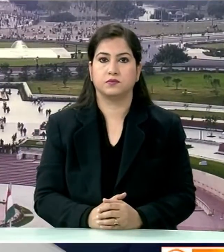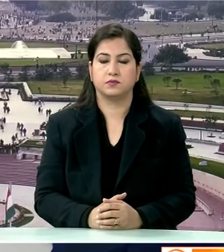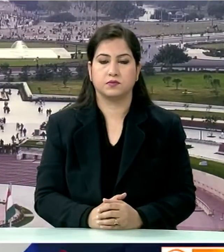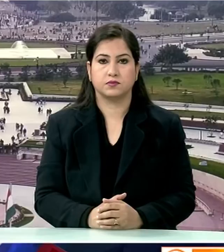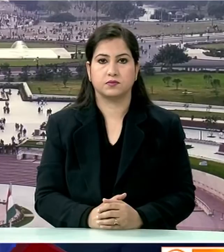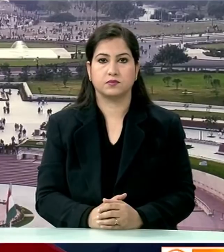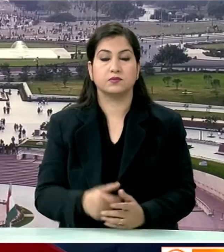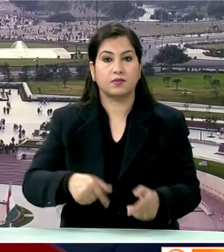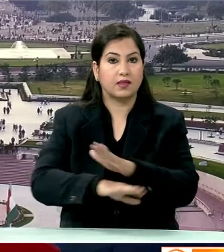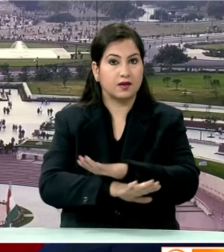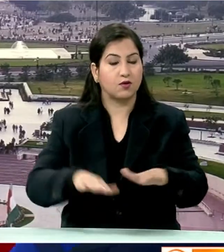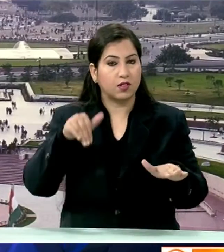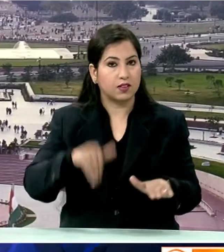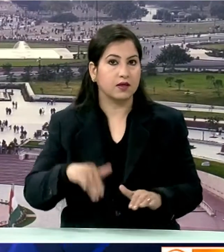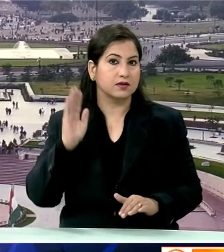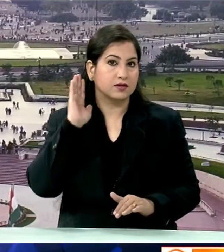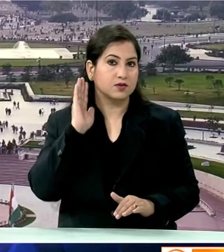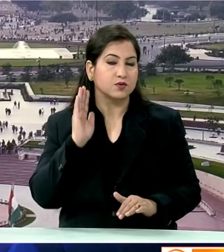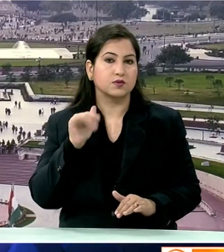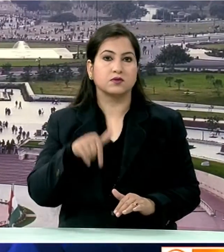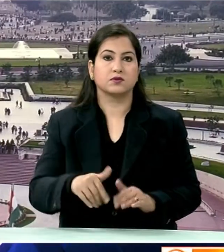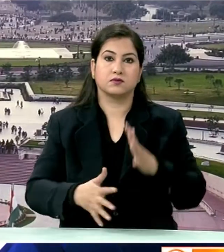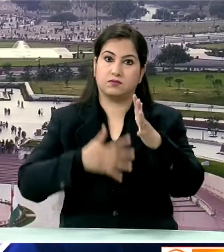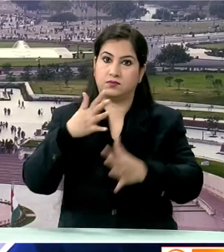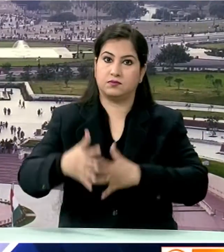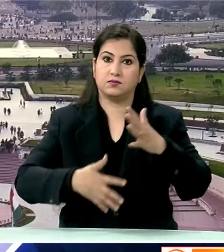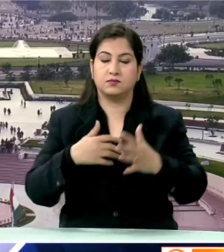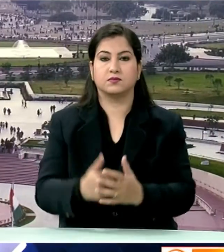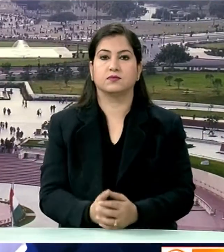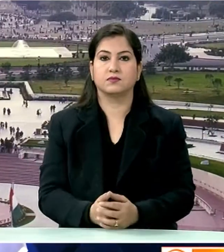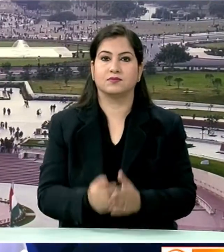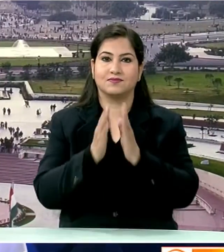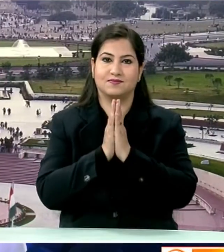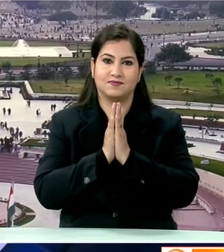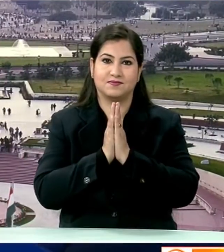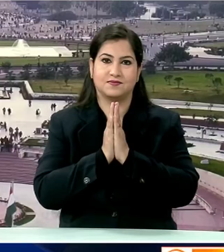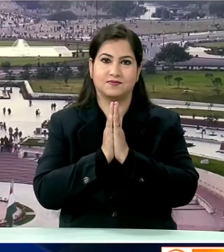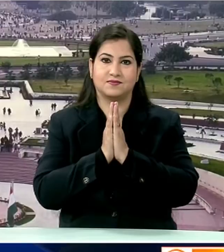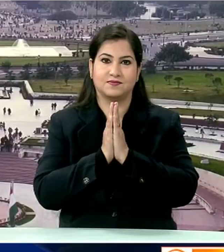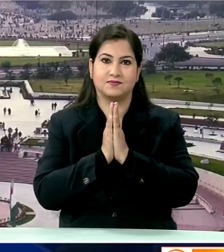That's all in this edition of News for the Hearing Impaired. Namaskar.